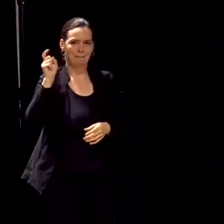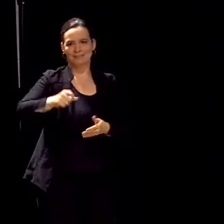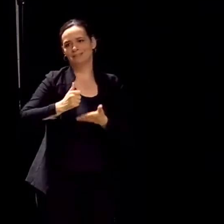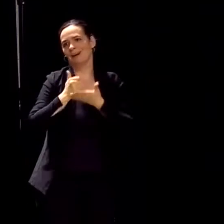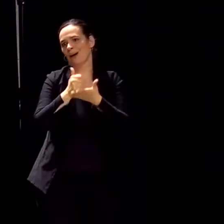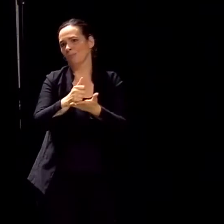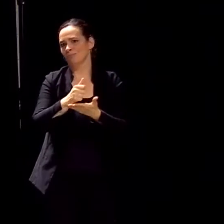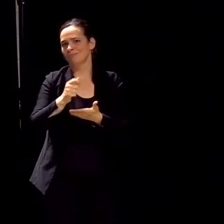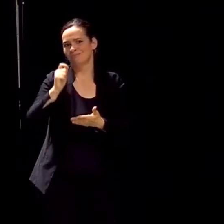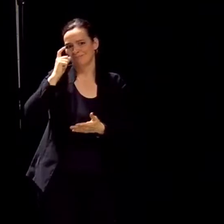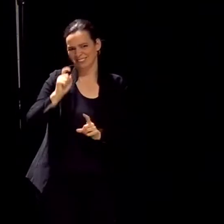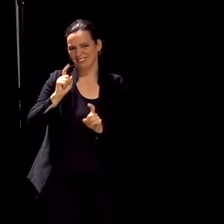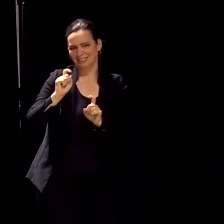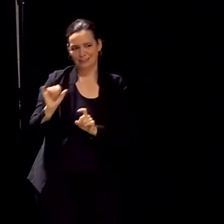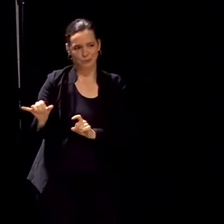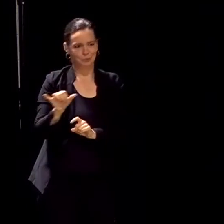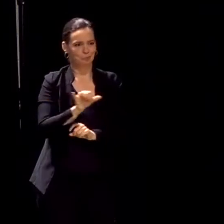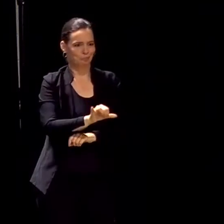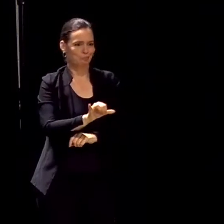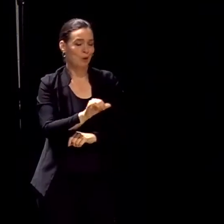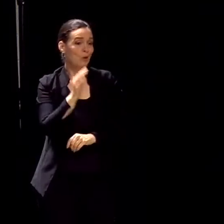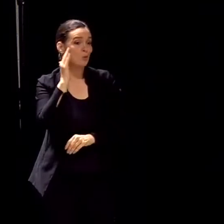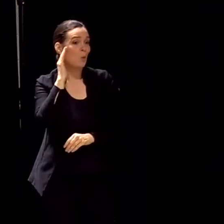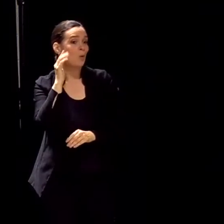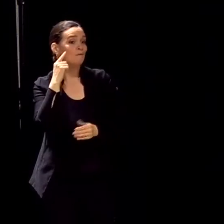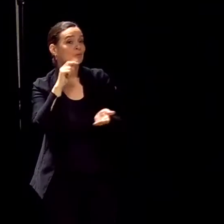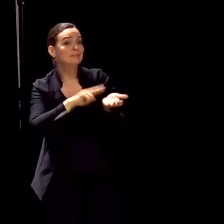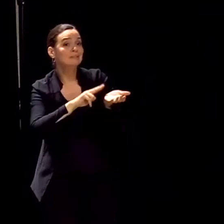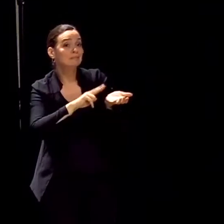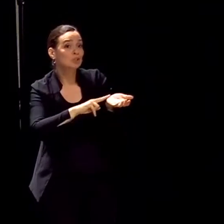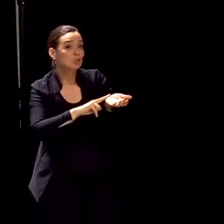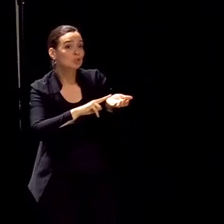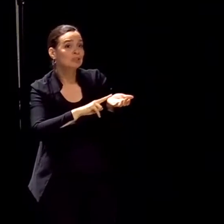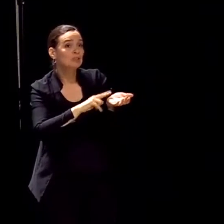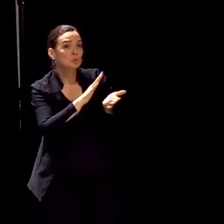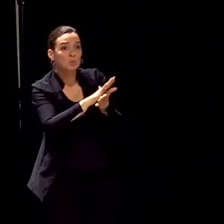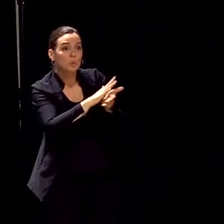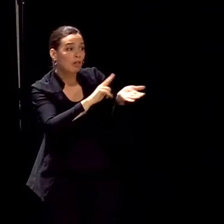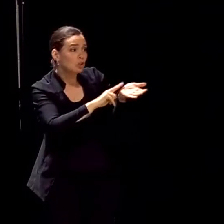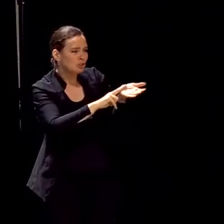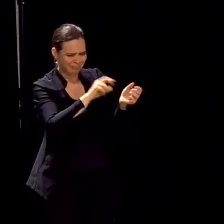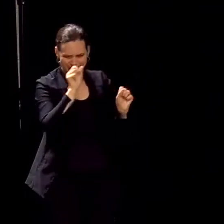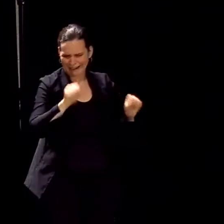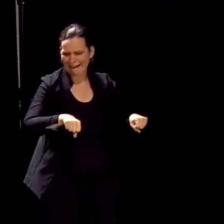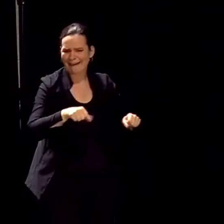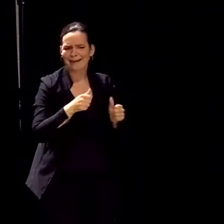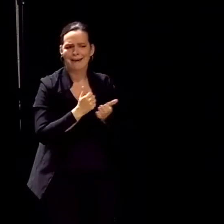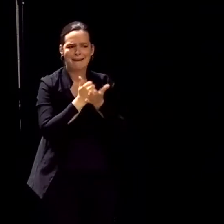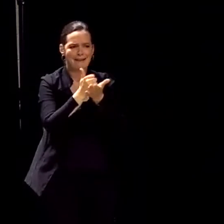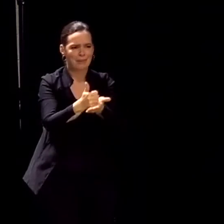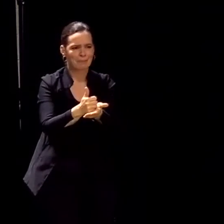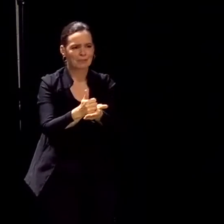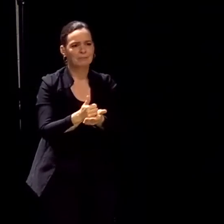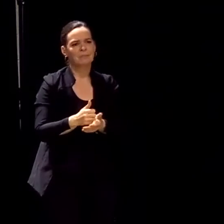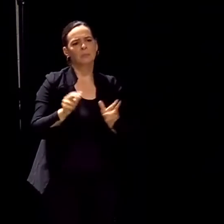work through that within their own bargaining units? There's a lot of details that need to be worked out. Are you going to